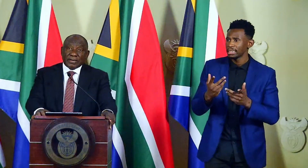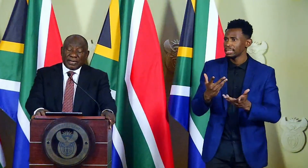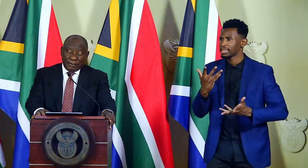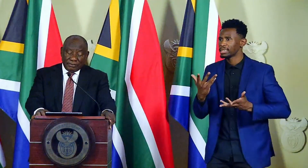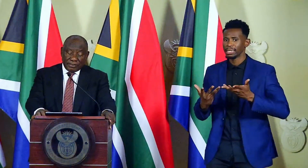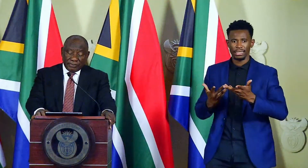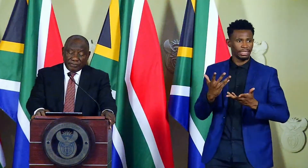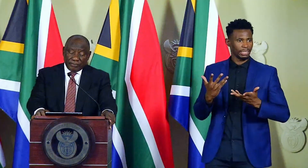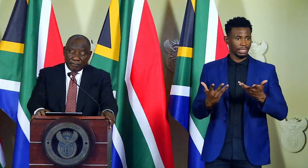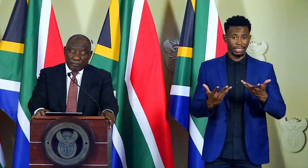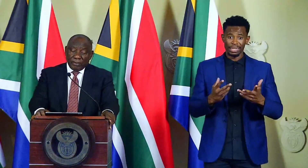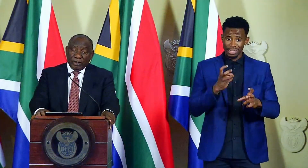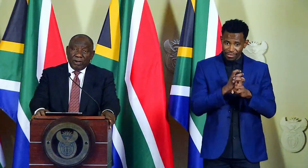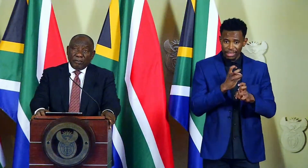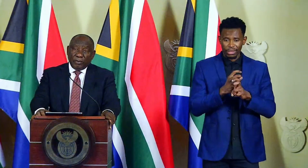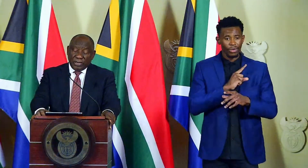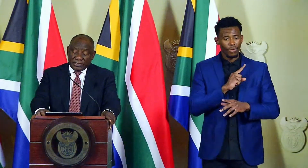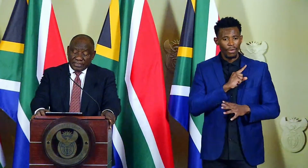many other crimes.